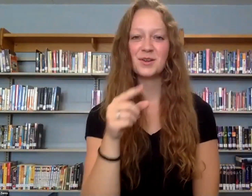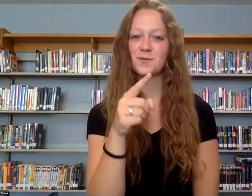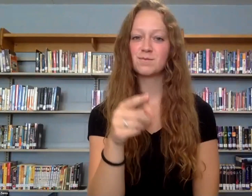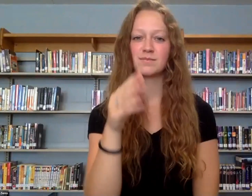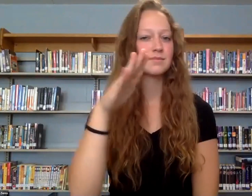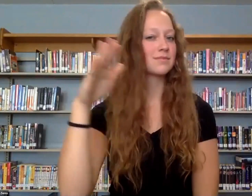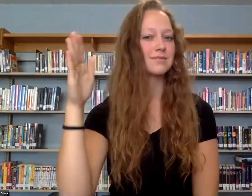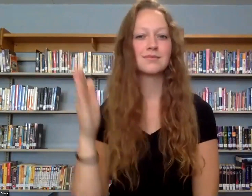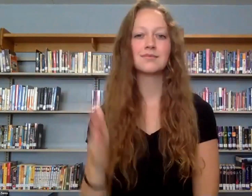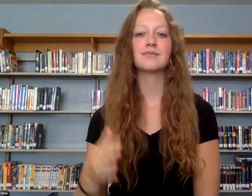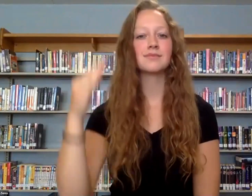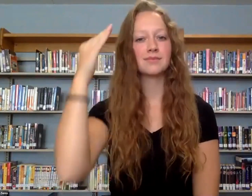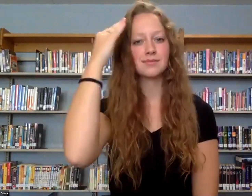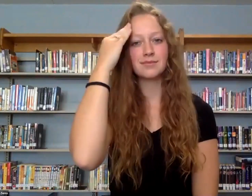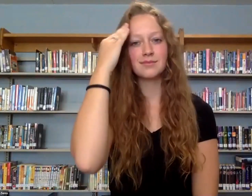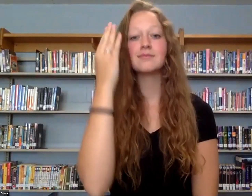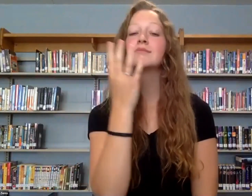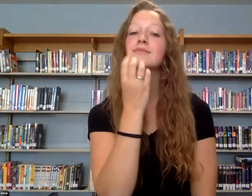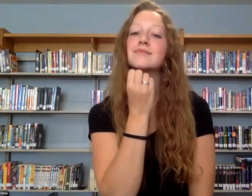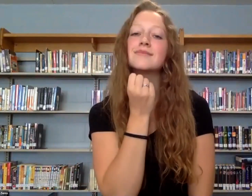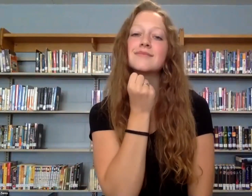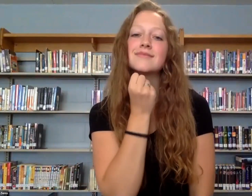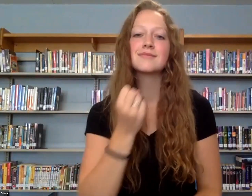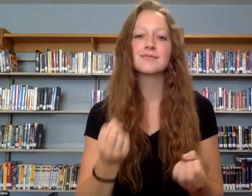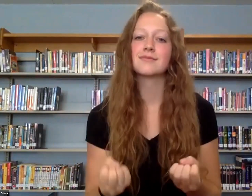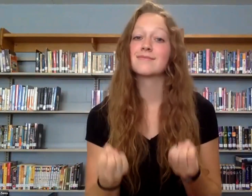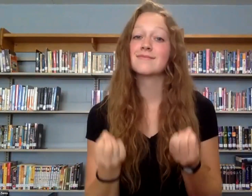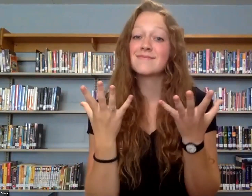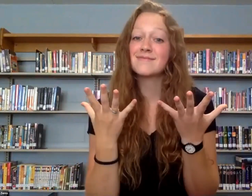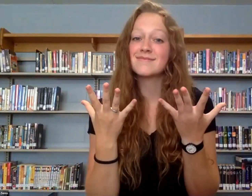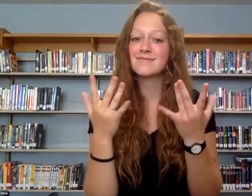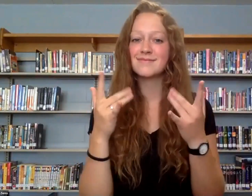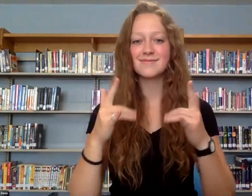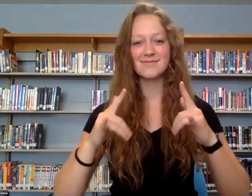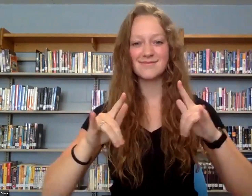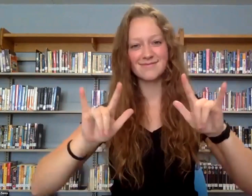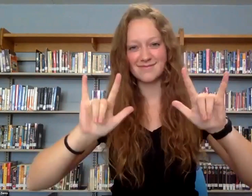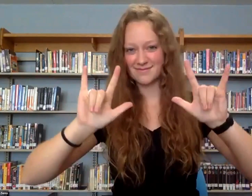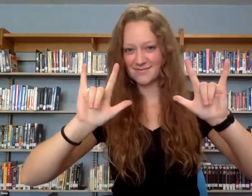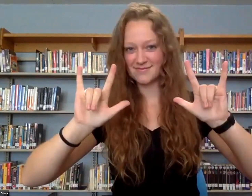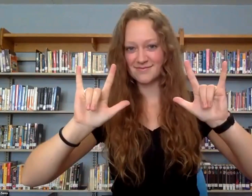You'll never know, dear, how much I love you.